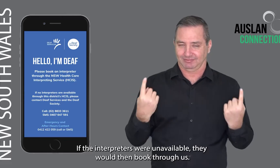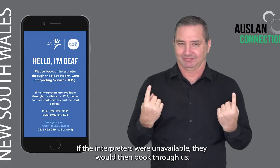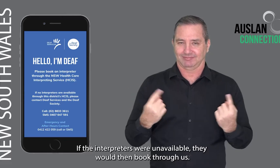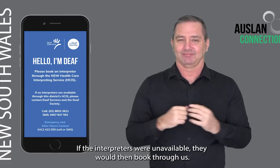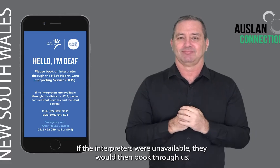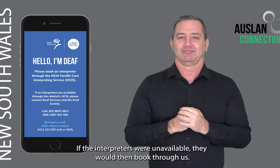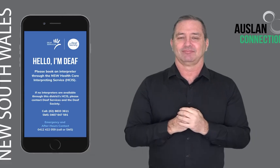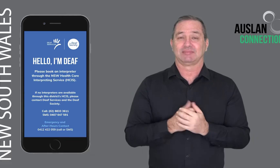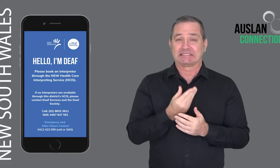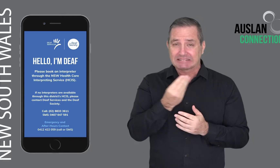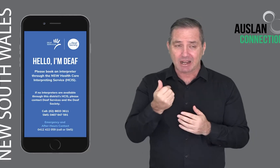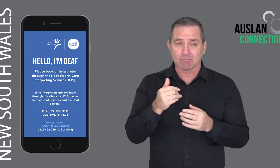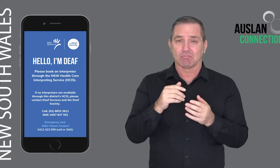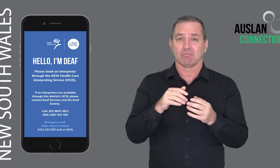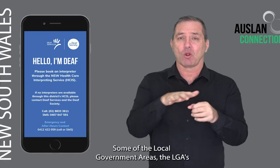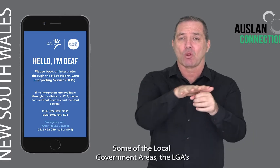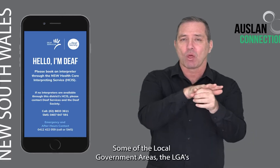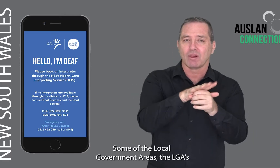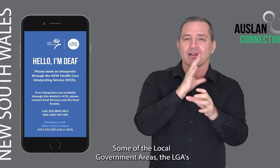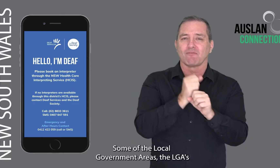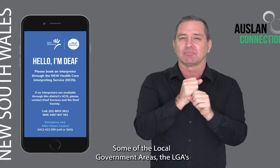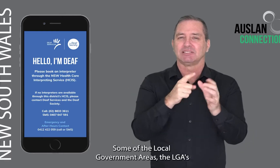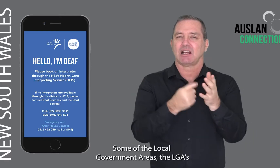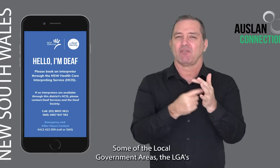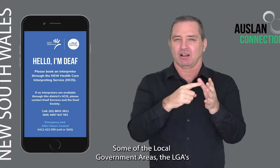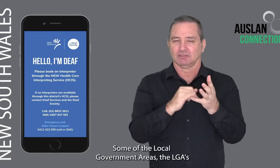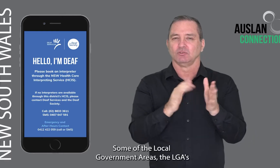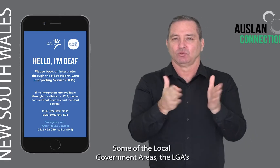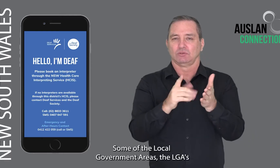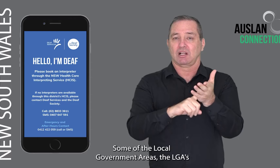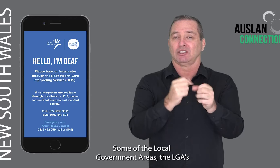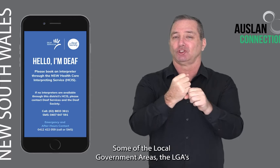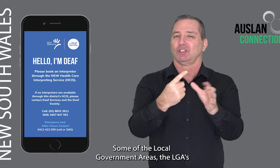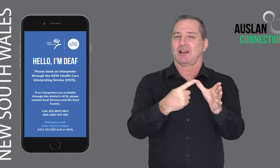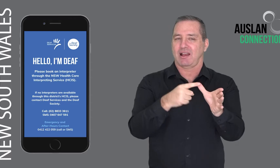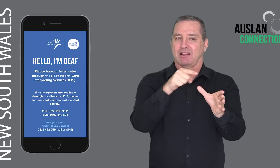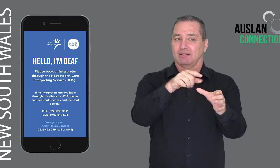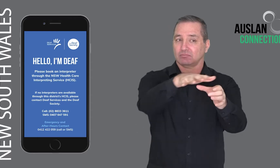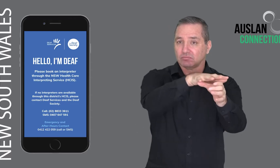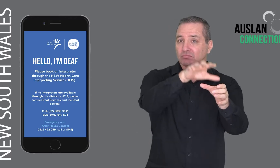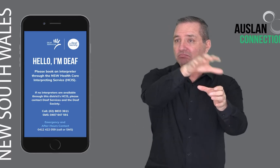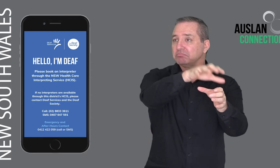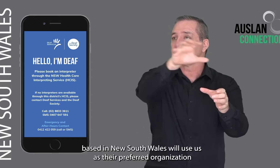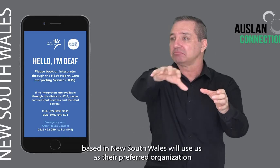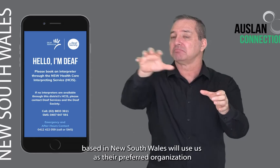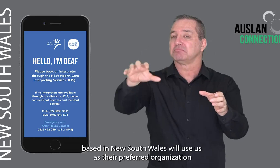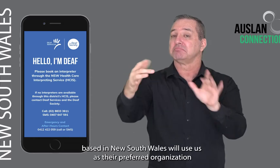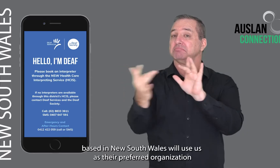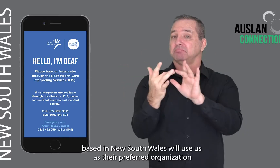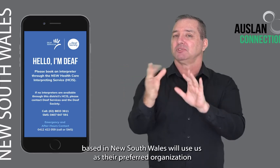Auslan Connections. Some of the local government areas, the LGAs, based in New South